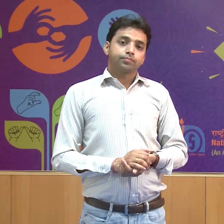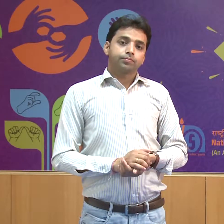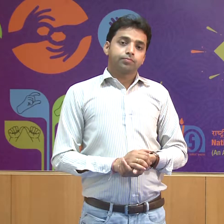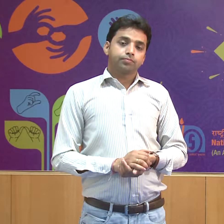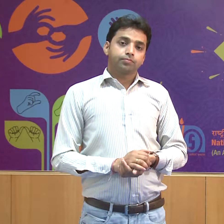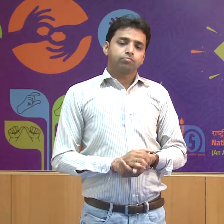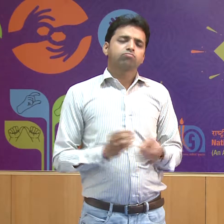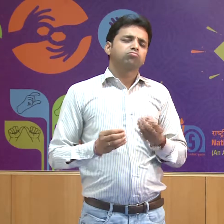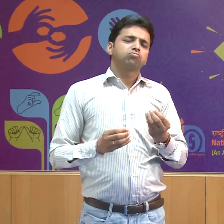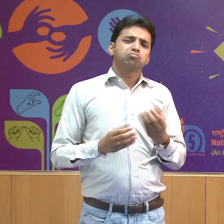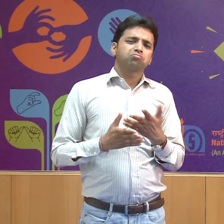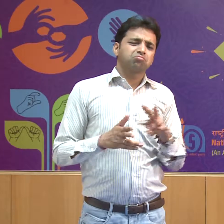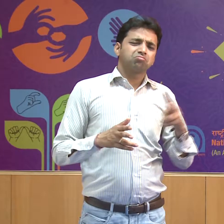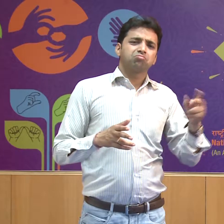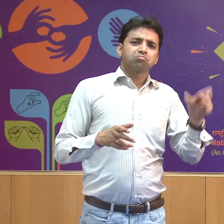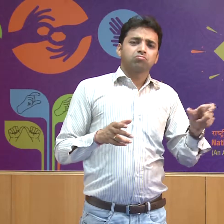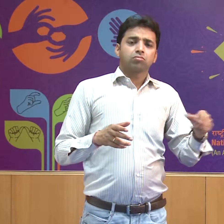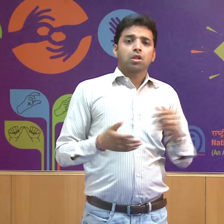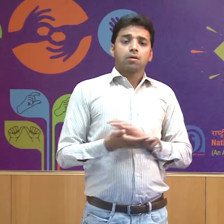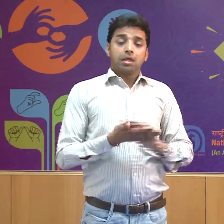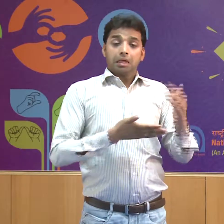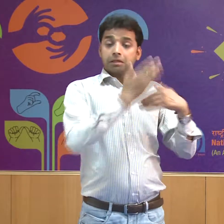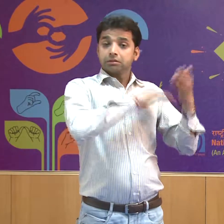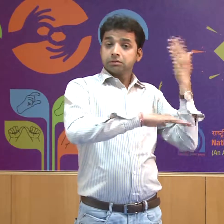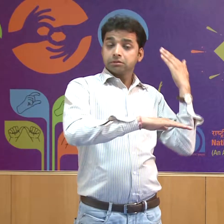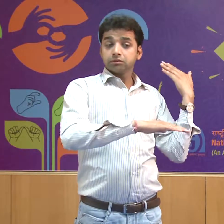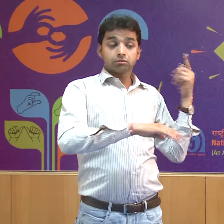Few other notable historians from that period